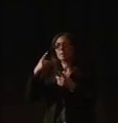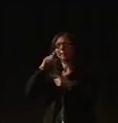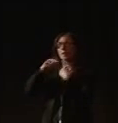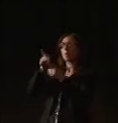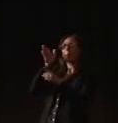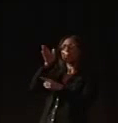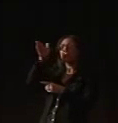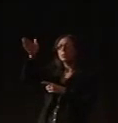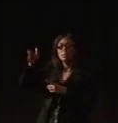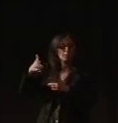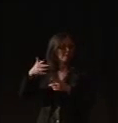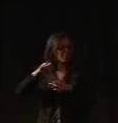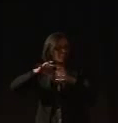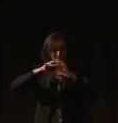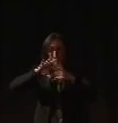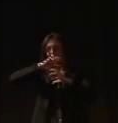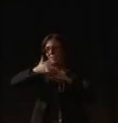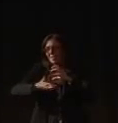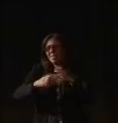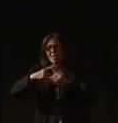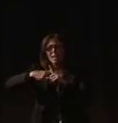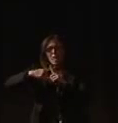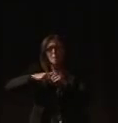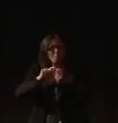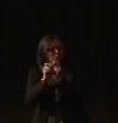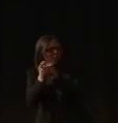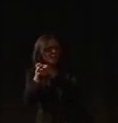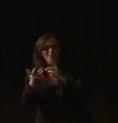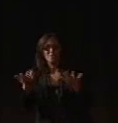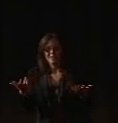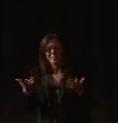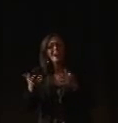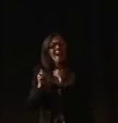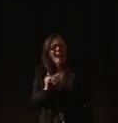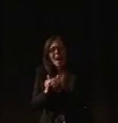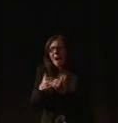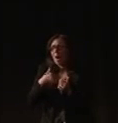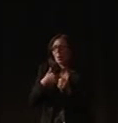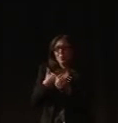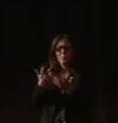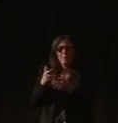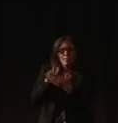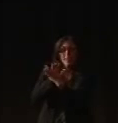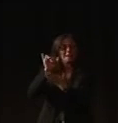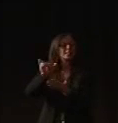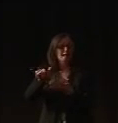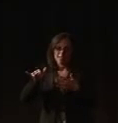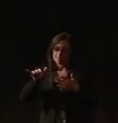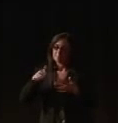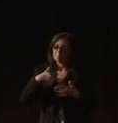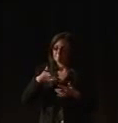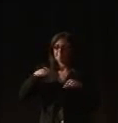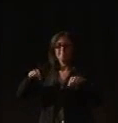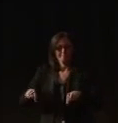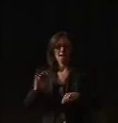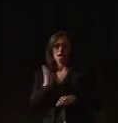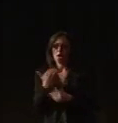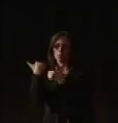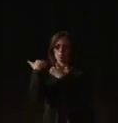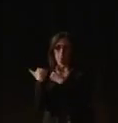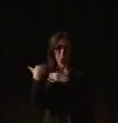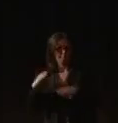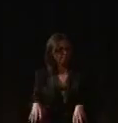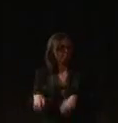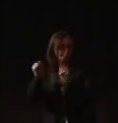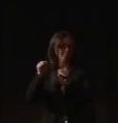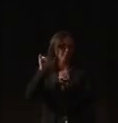this is, I think, what Bruno Latour and Caroline and the organization of CAST would like us to do. Thank you.